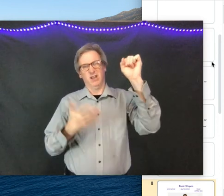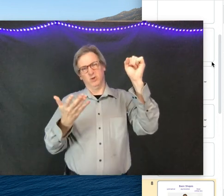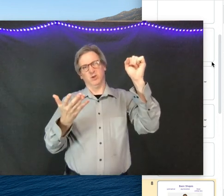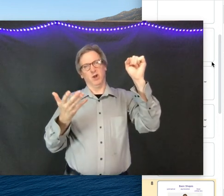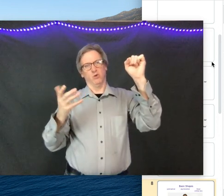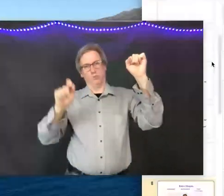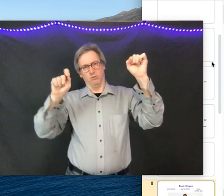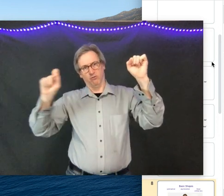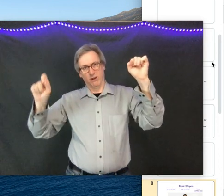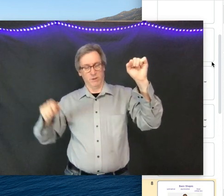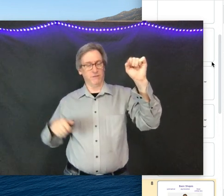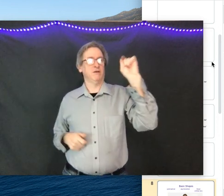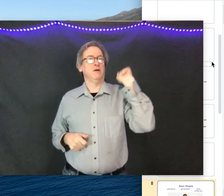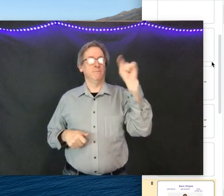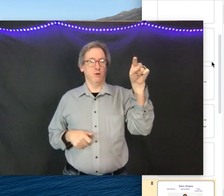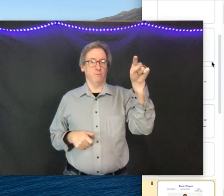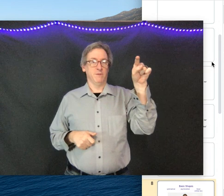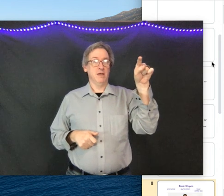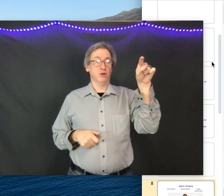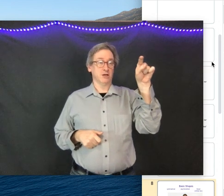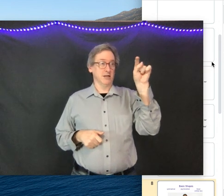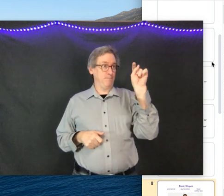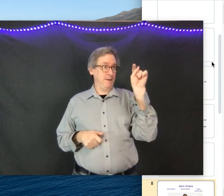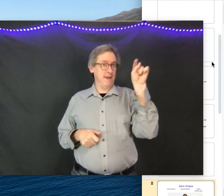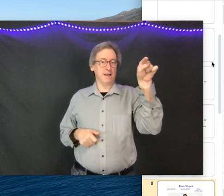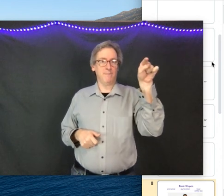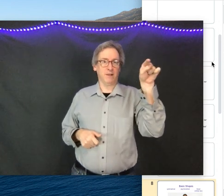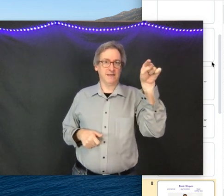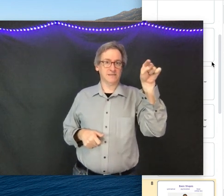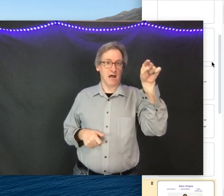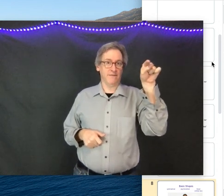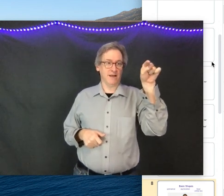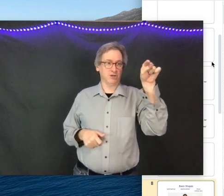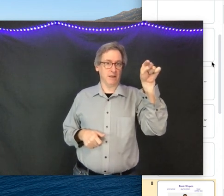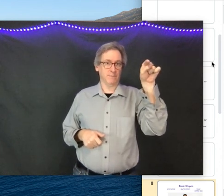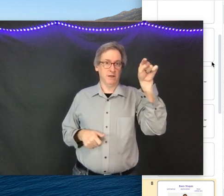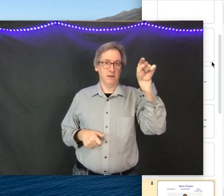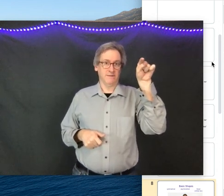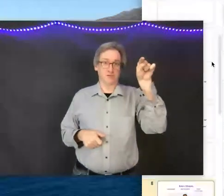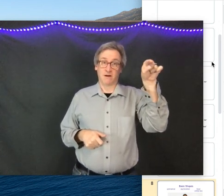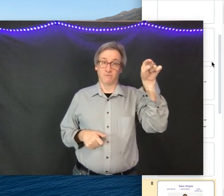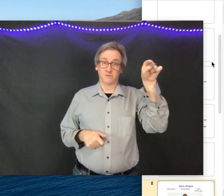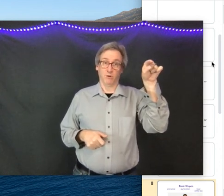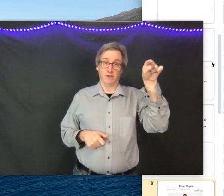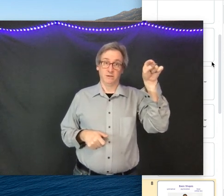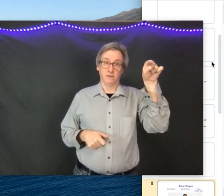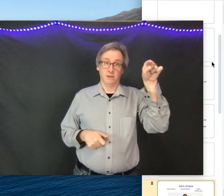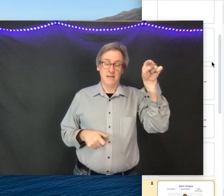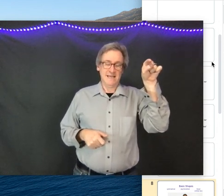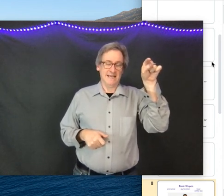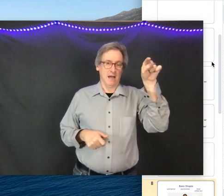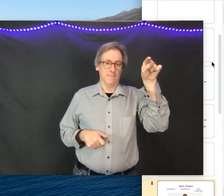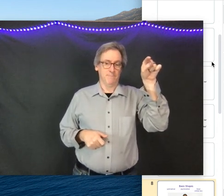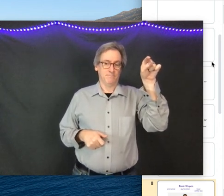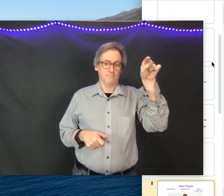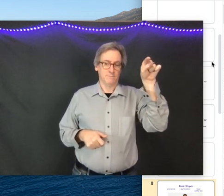don't usually write with, boom. You're going to pick a place on that shape that's a reference point.